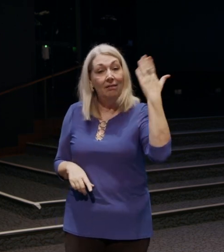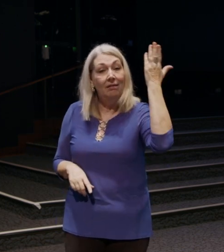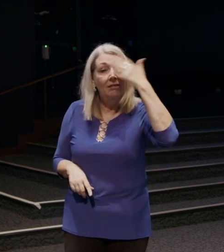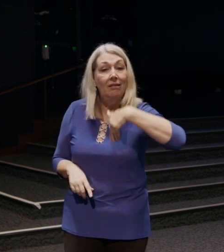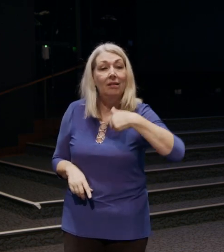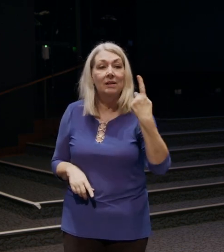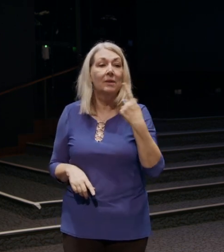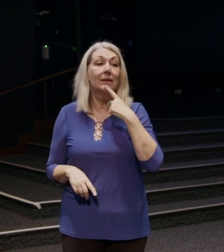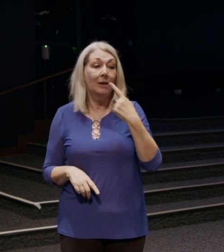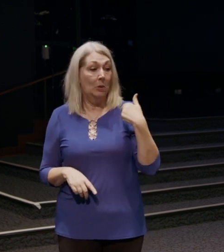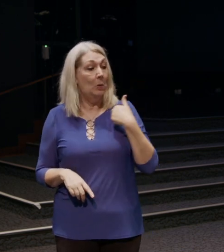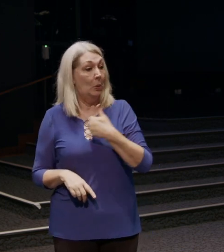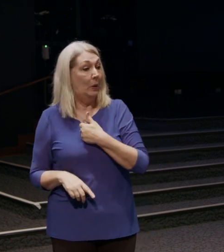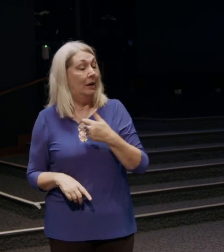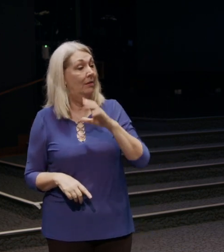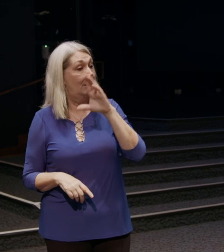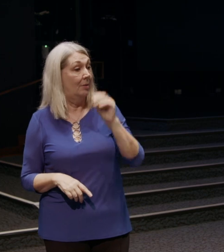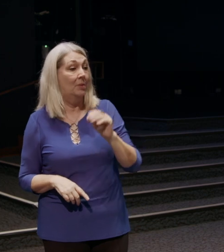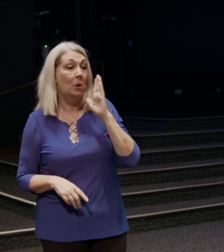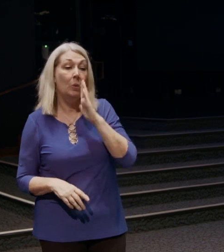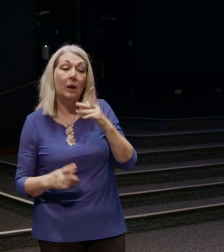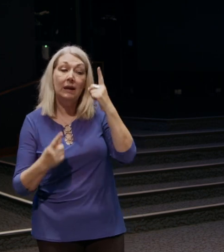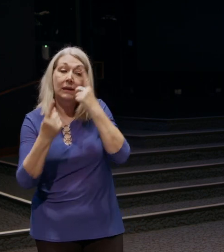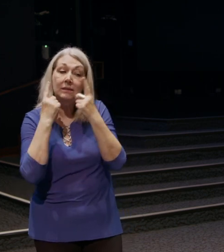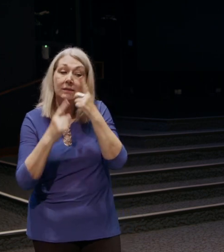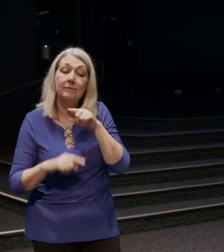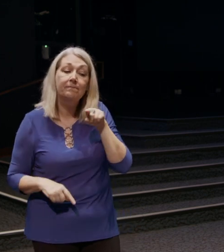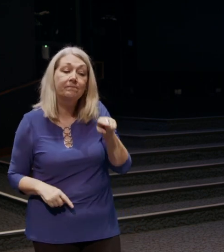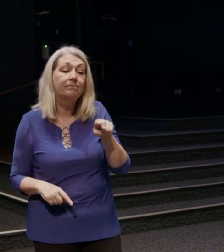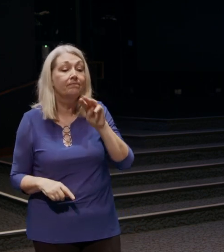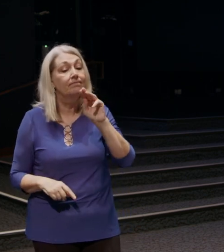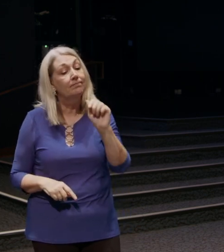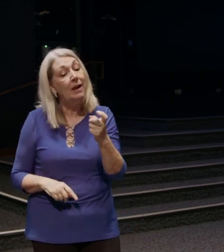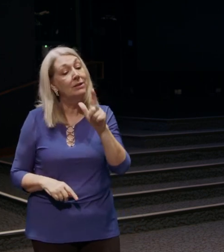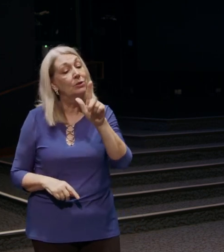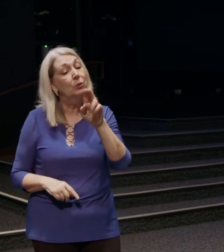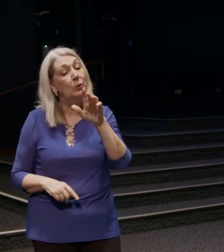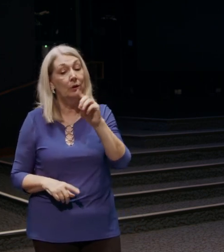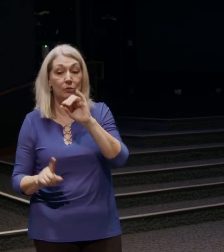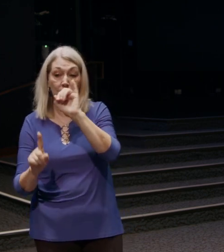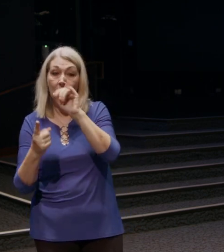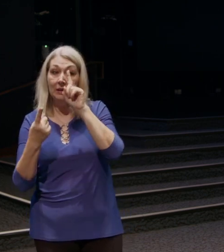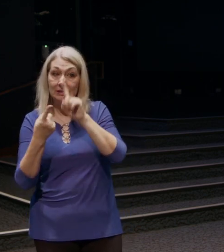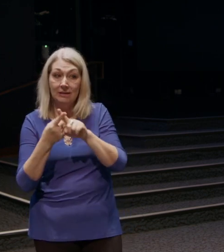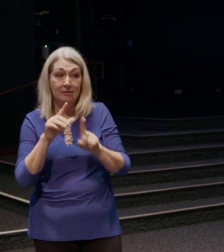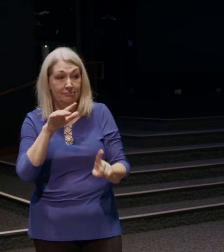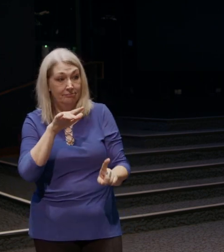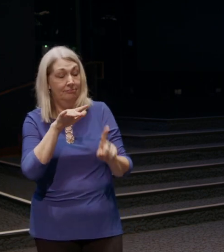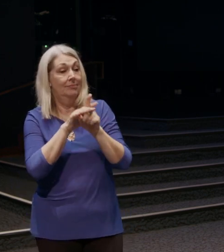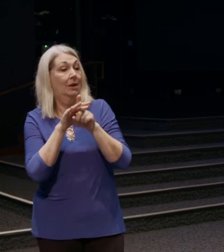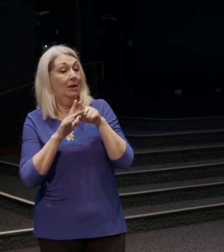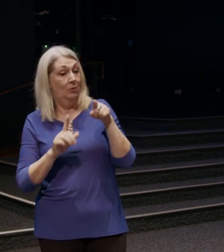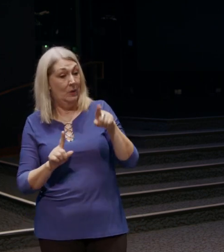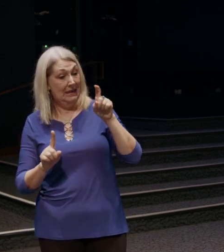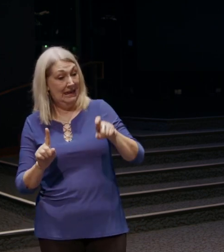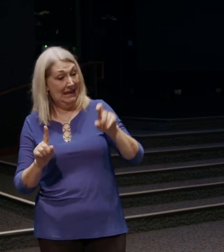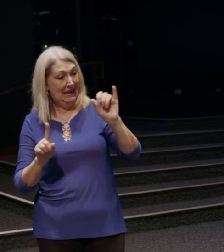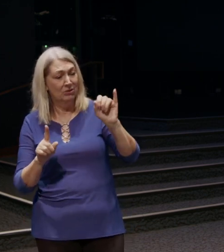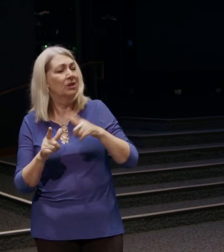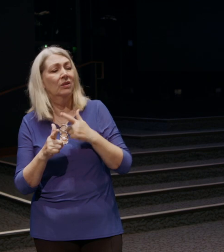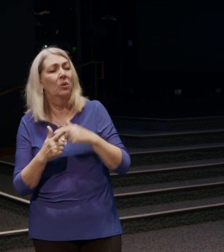we, the aforesaid company, will consider one Max Licato insurable until he shows himself as one who needs